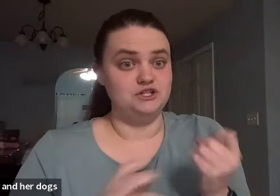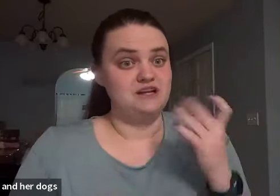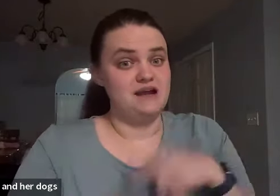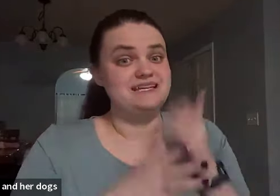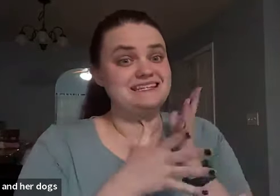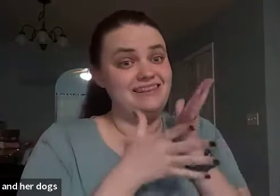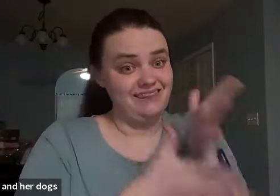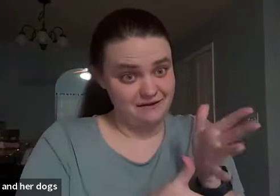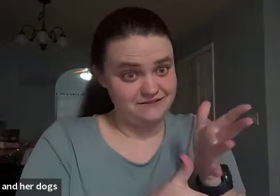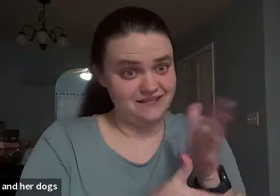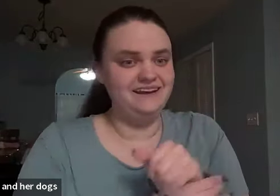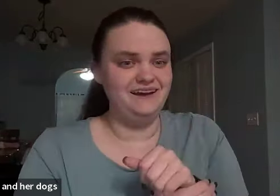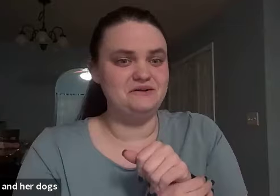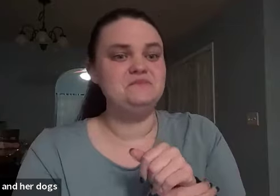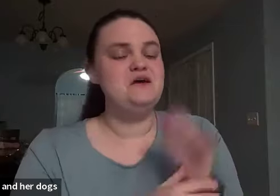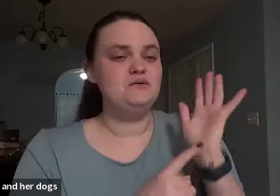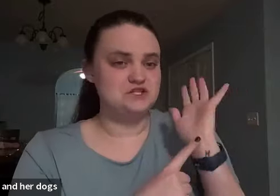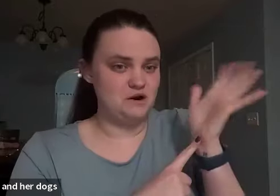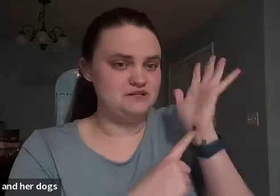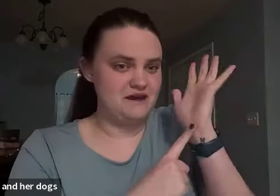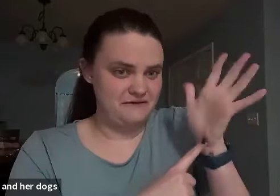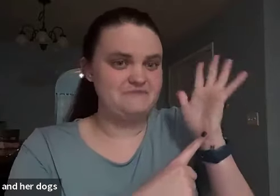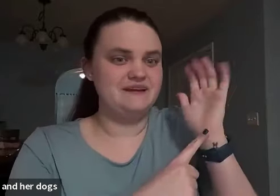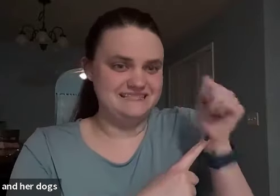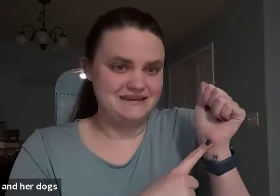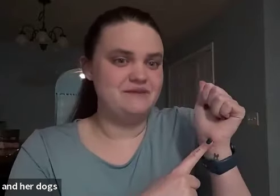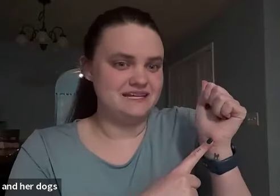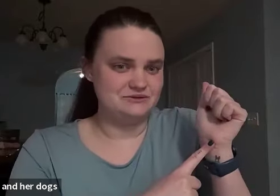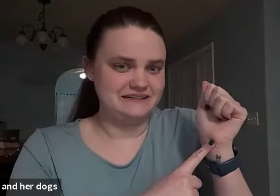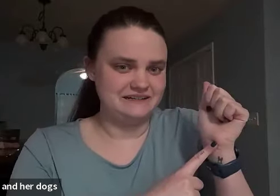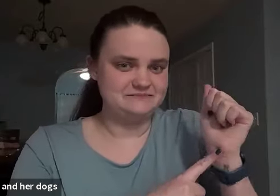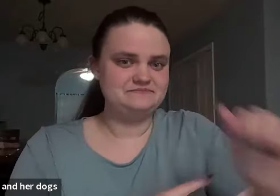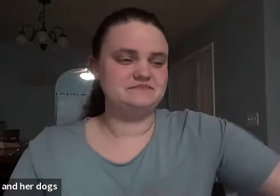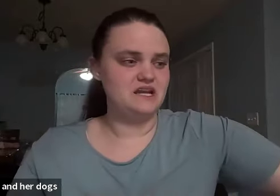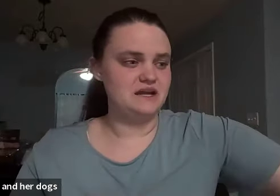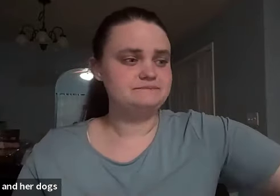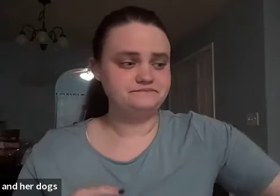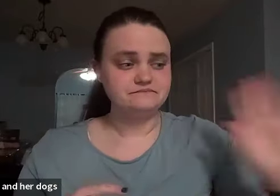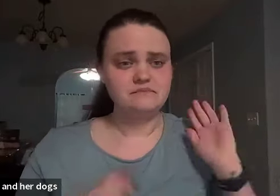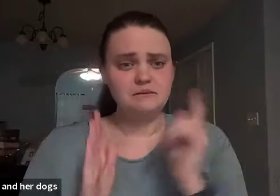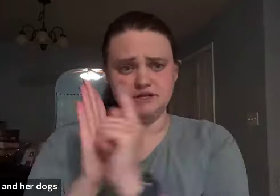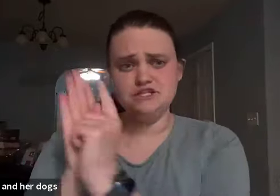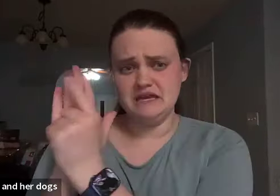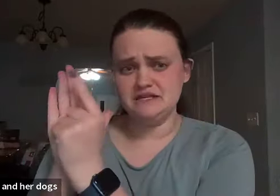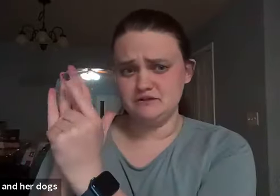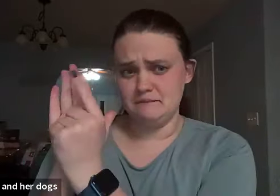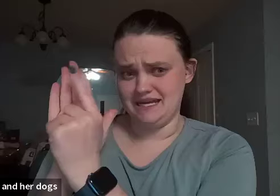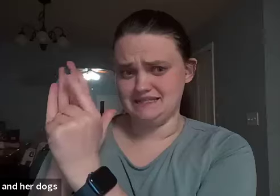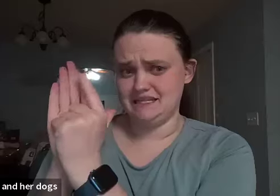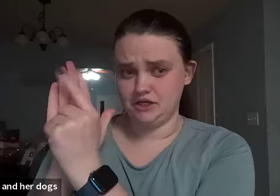much time is left, which is where we do that 5 minutes, 10 minutes sort of deal. Okay. But you can do the minutes